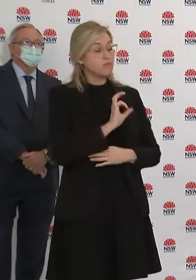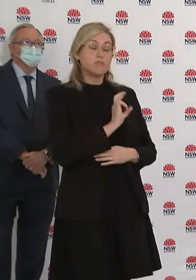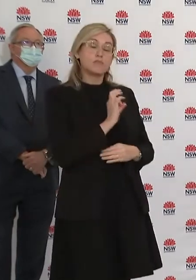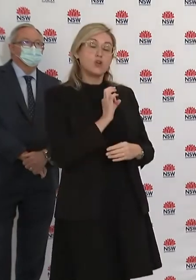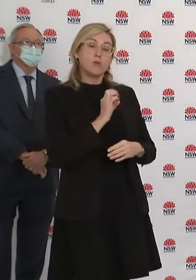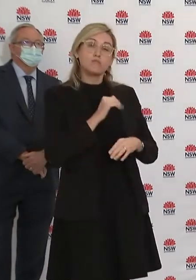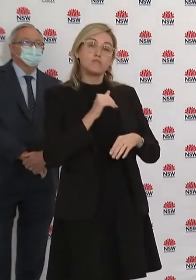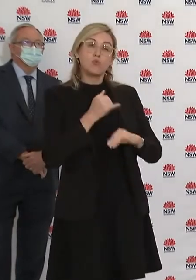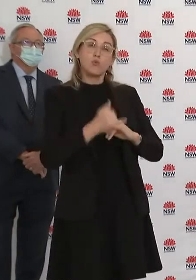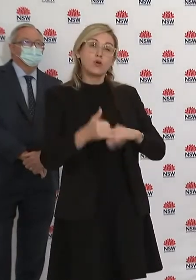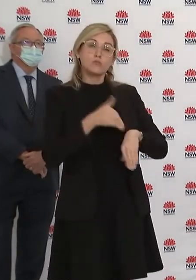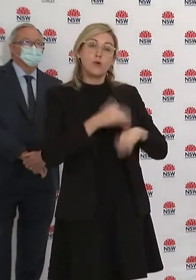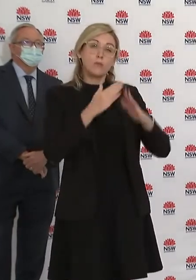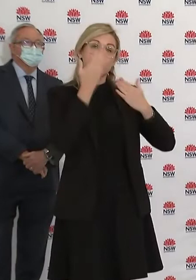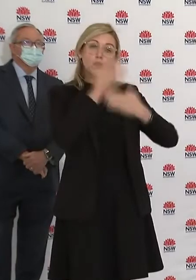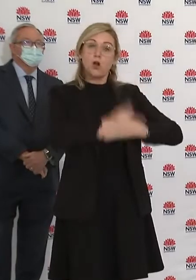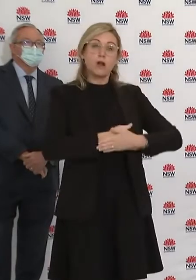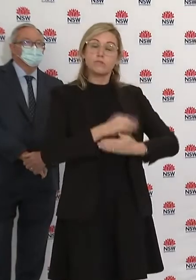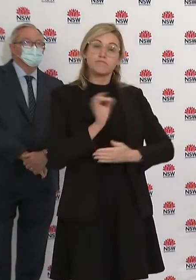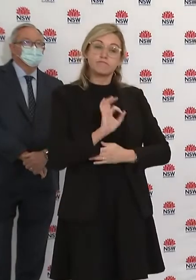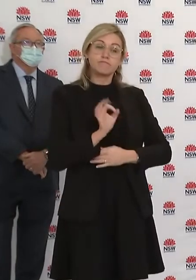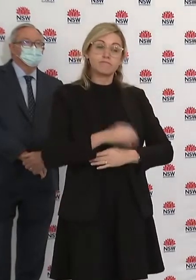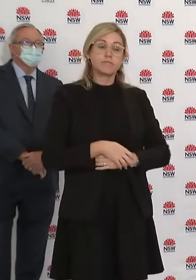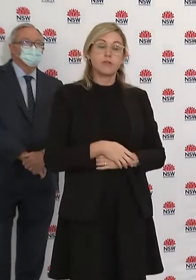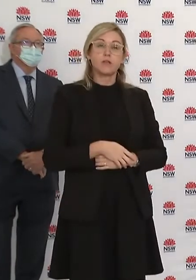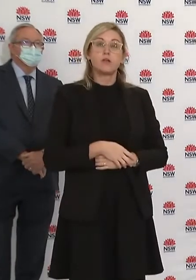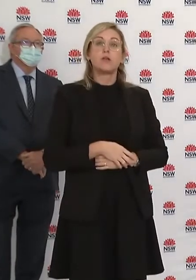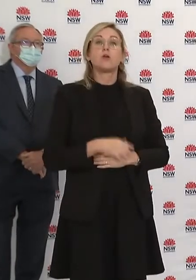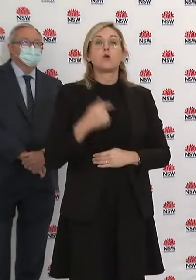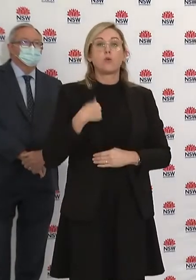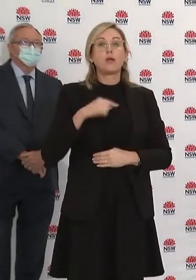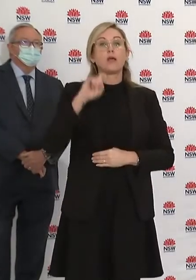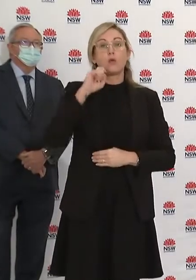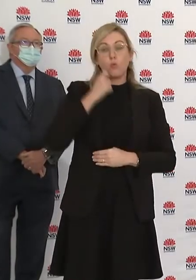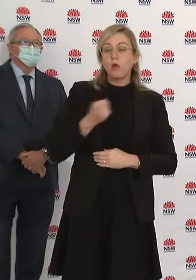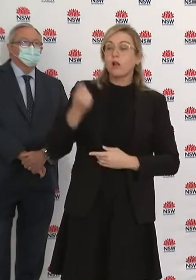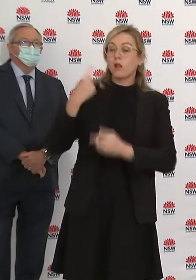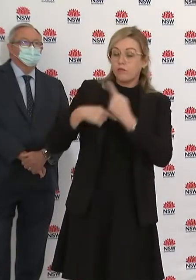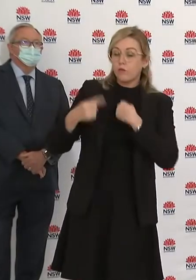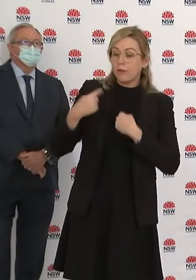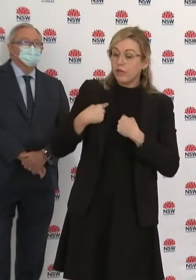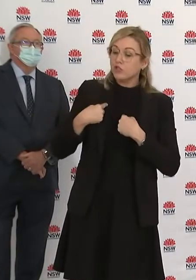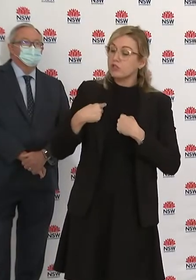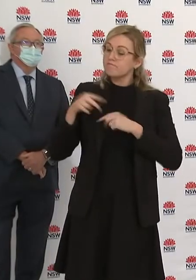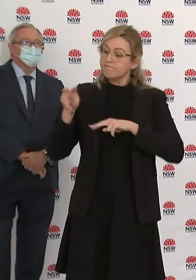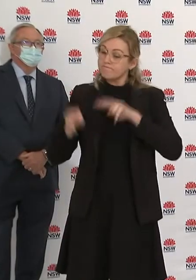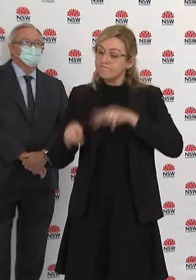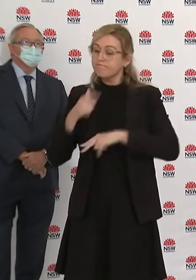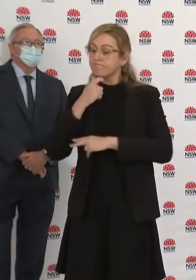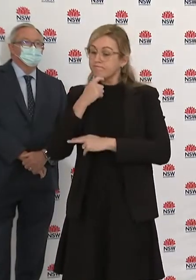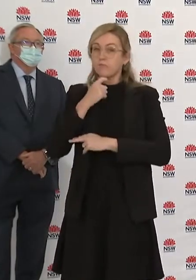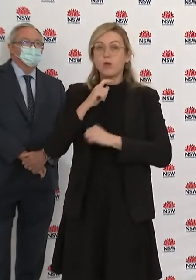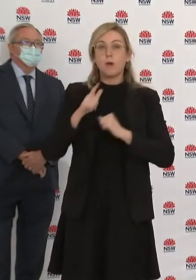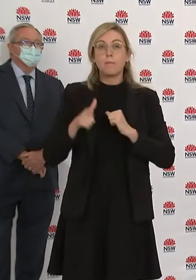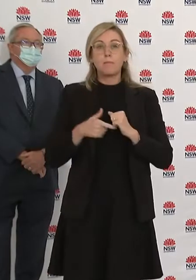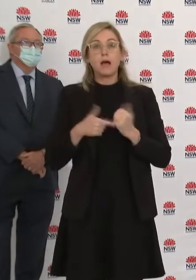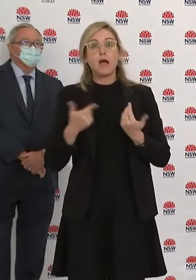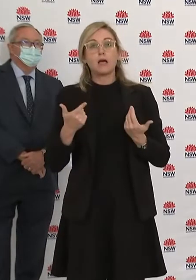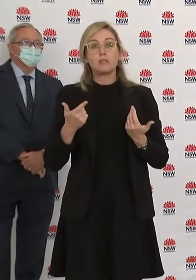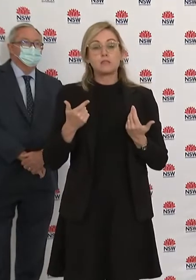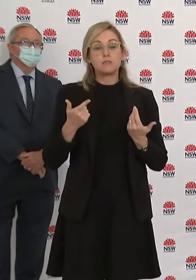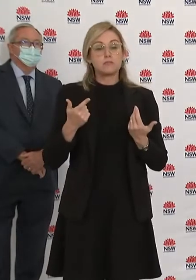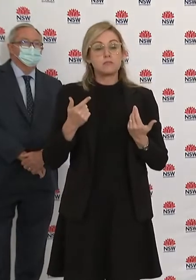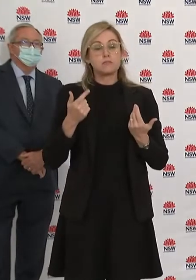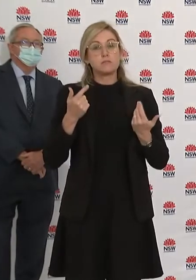about interactions. So again, we'll assess the information, but I don't know that it's a particular night phenomenon.